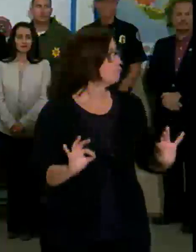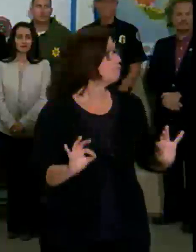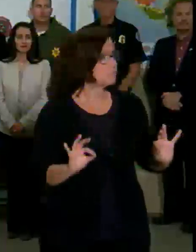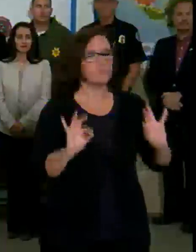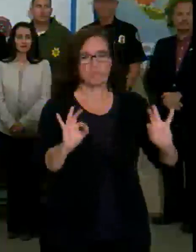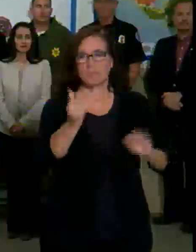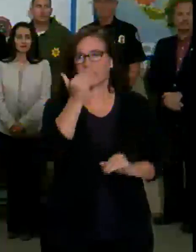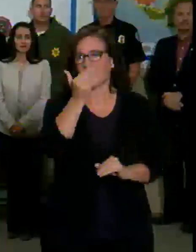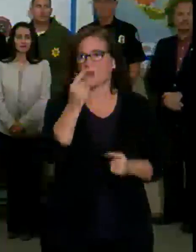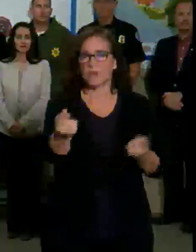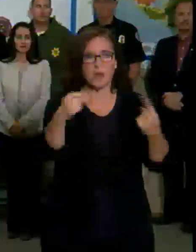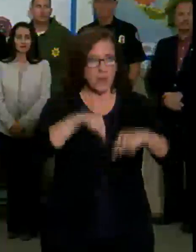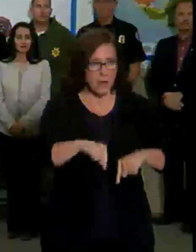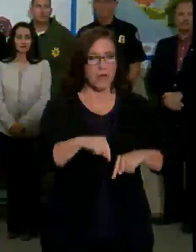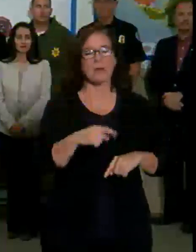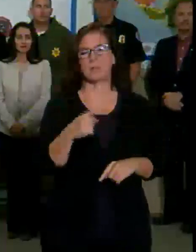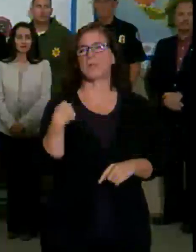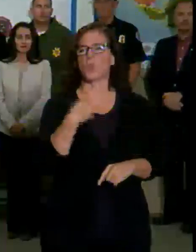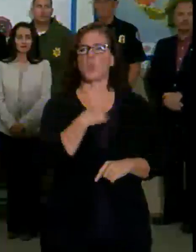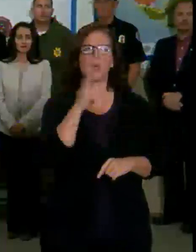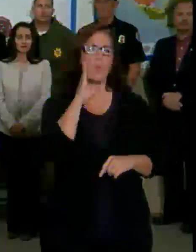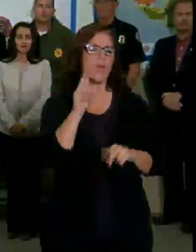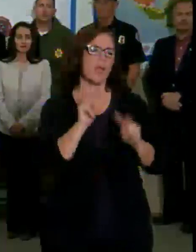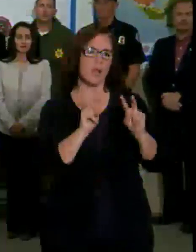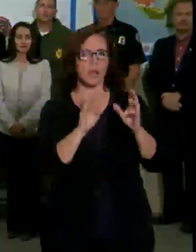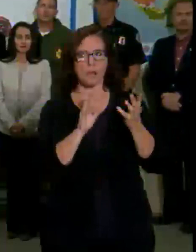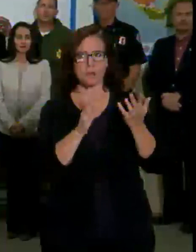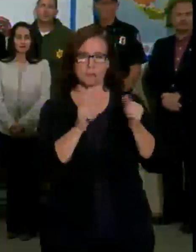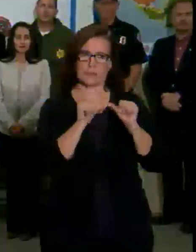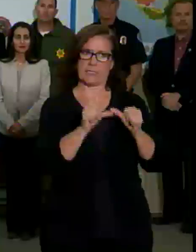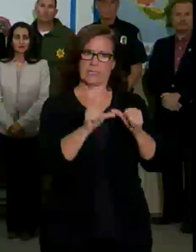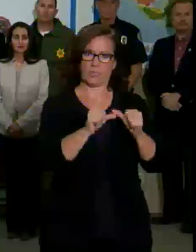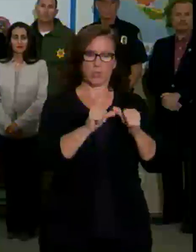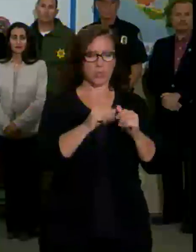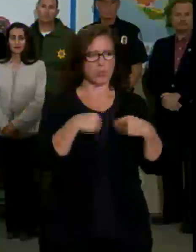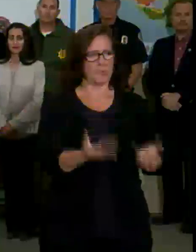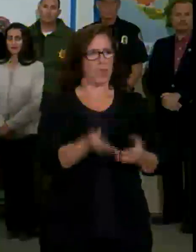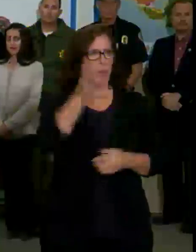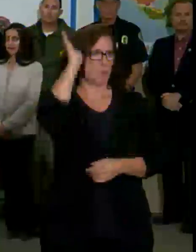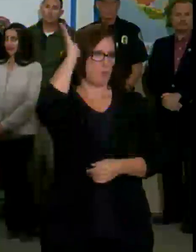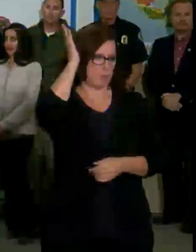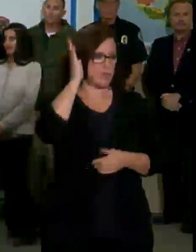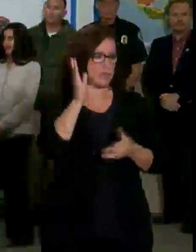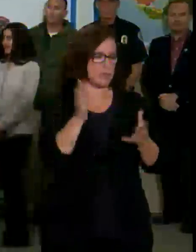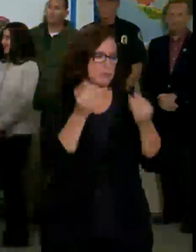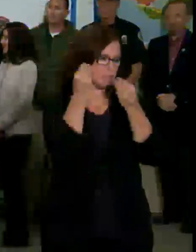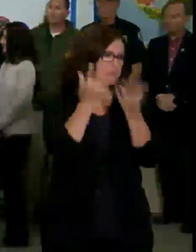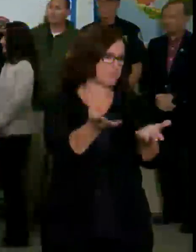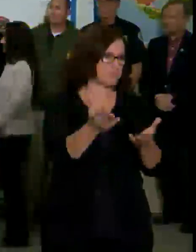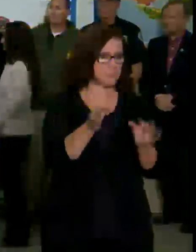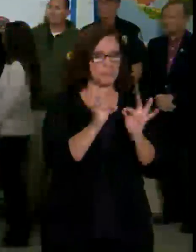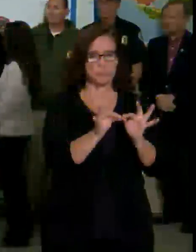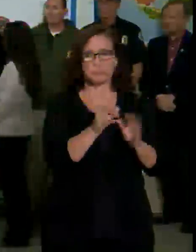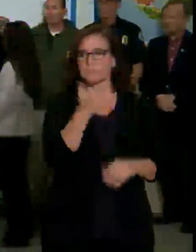All right, thank you again for being here. We will continue to have these briefings as the situation warrants. Thank you. Thanks, guys.